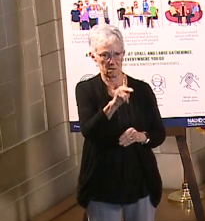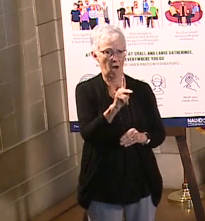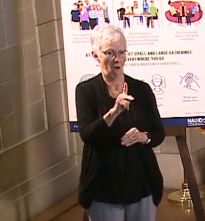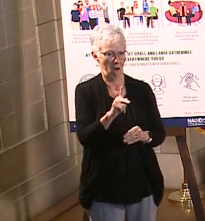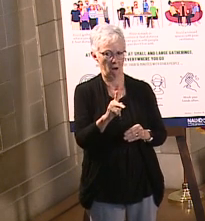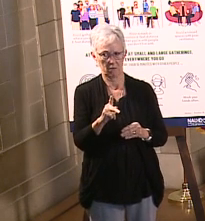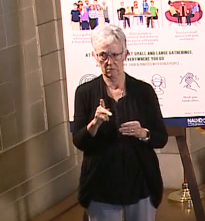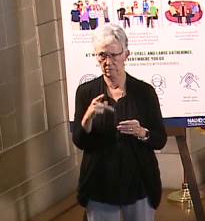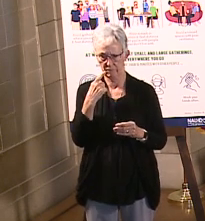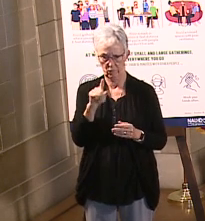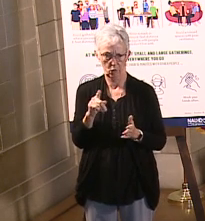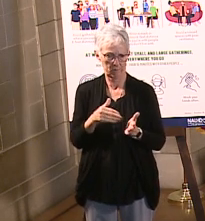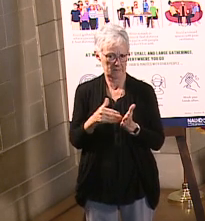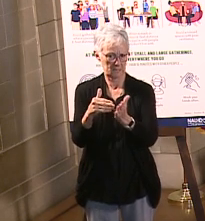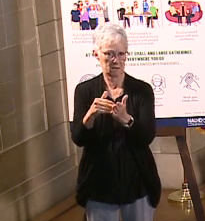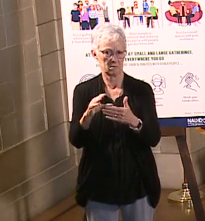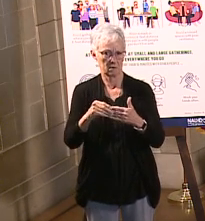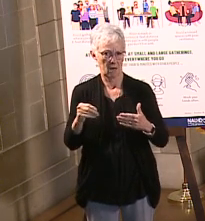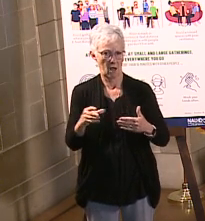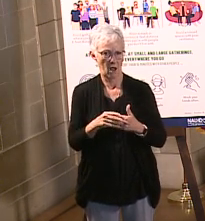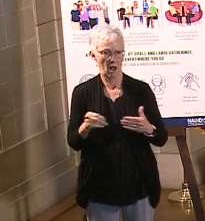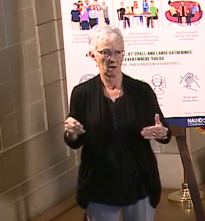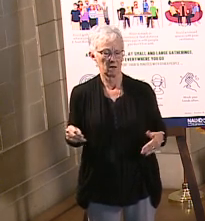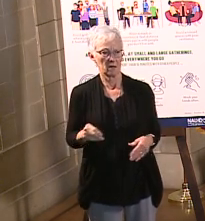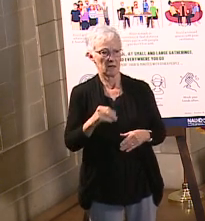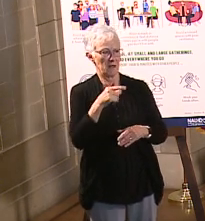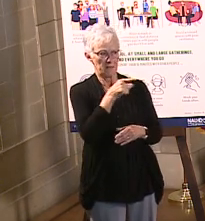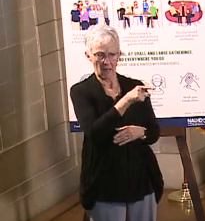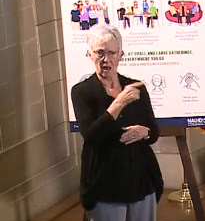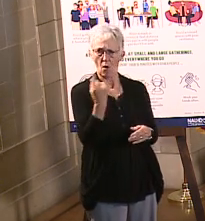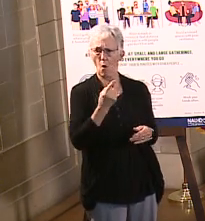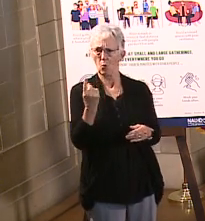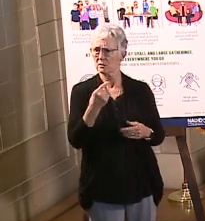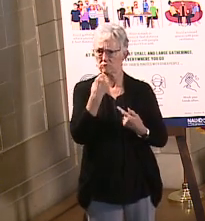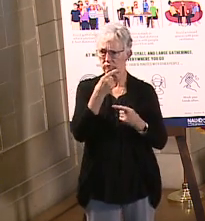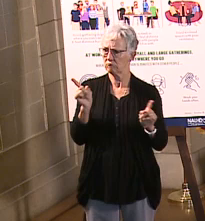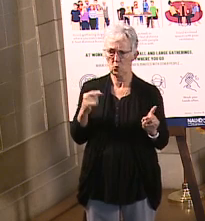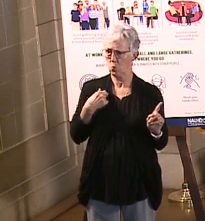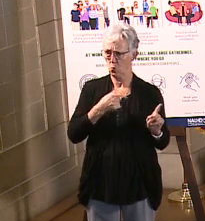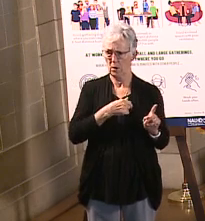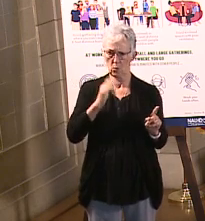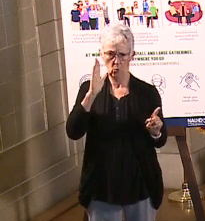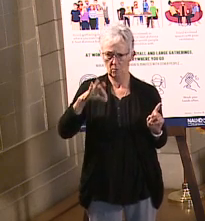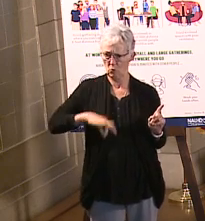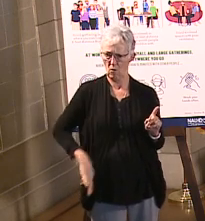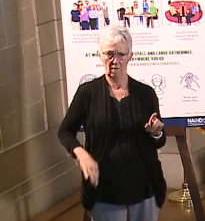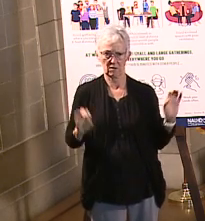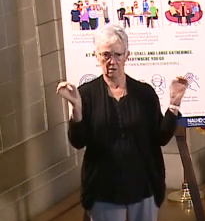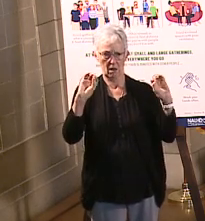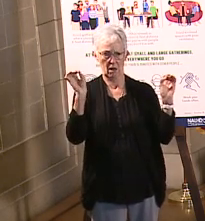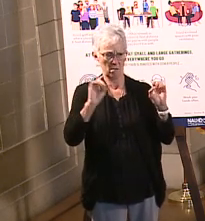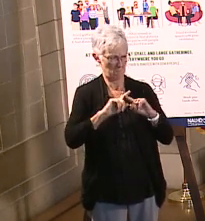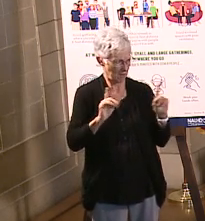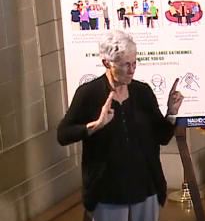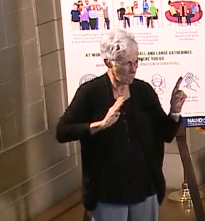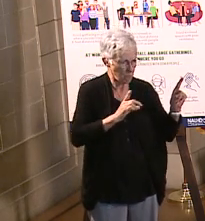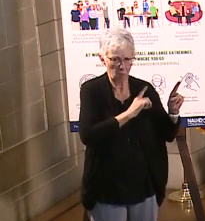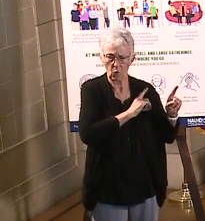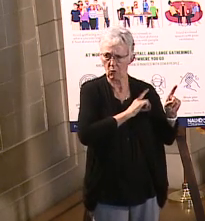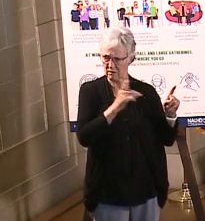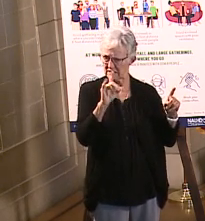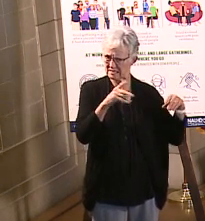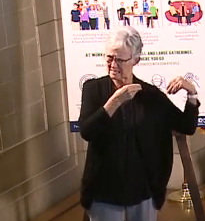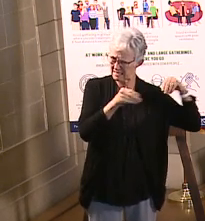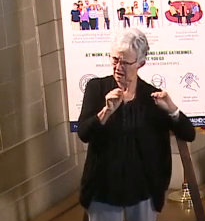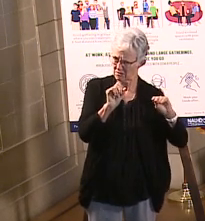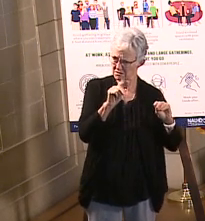as a volunteer effort that no company would make any money off of it. The investigation also found those board members did not publicly disclose